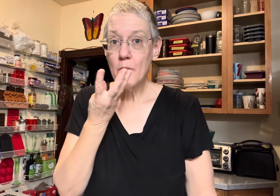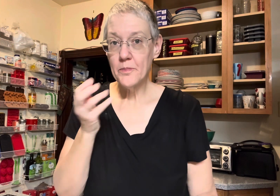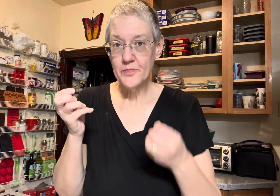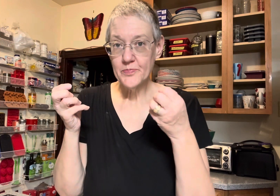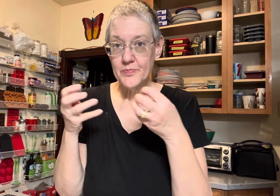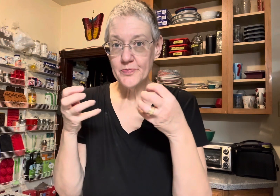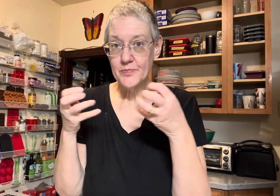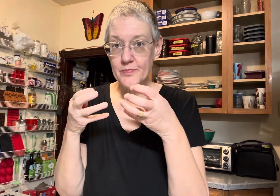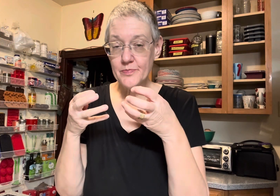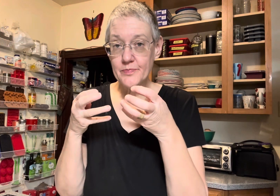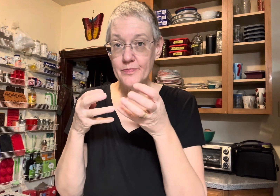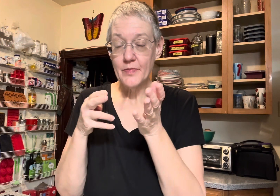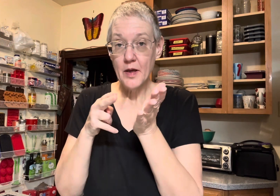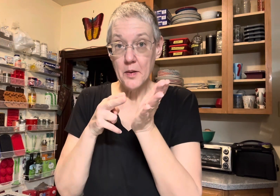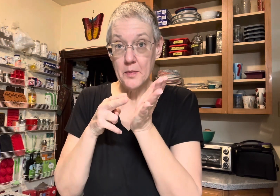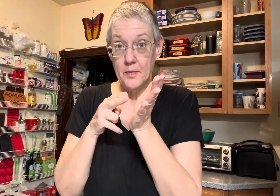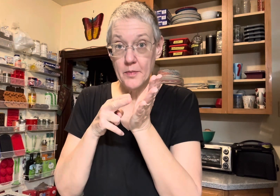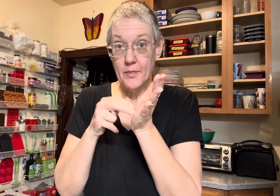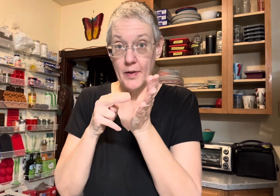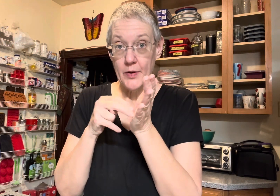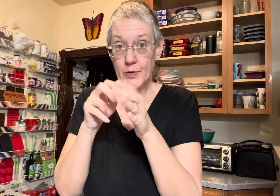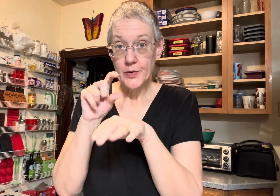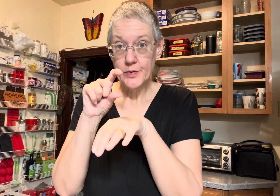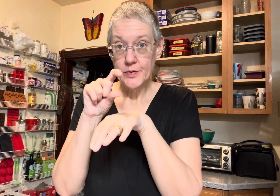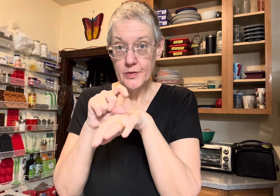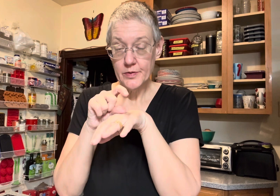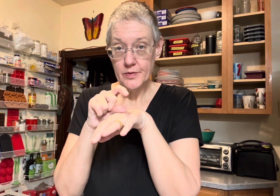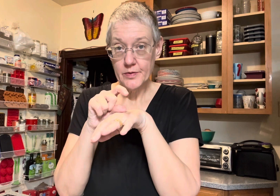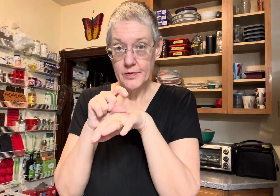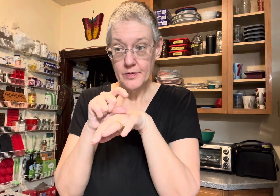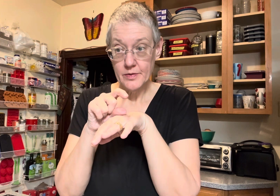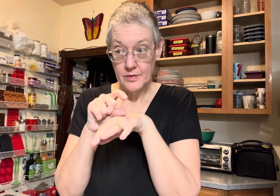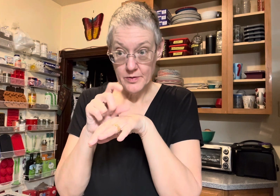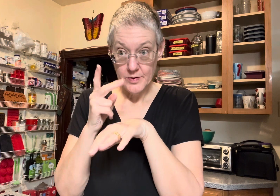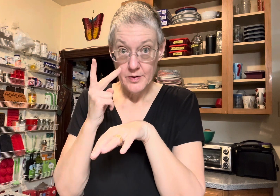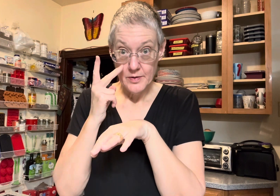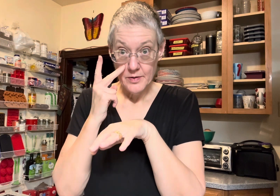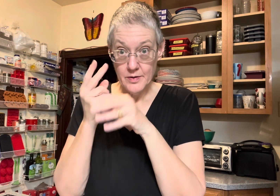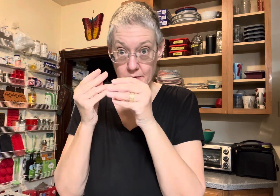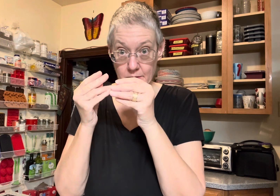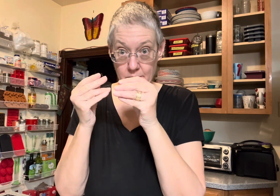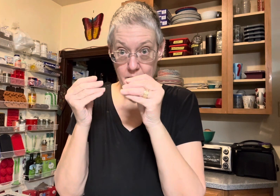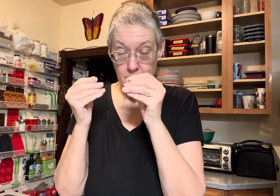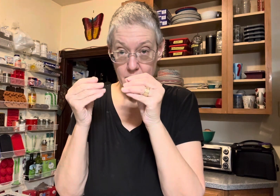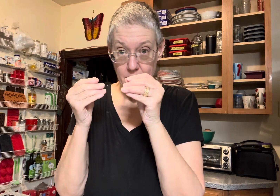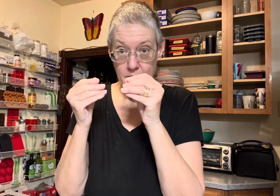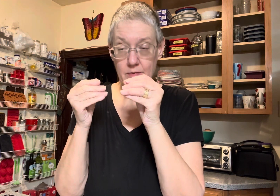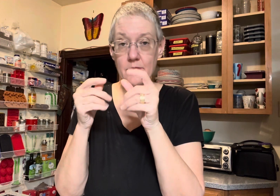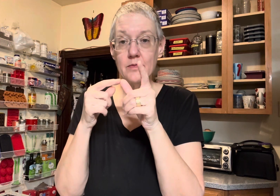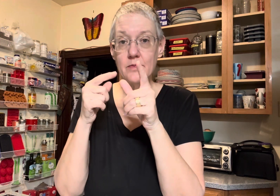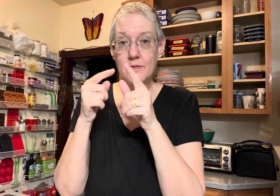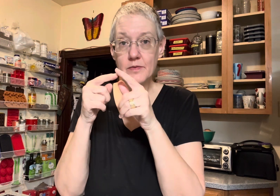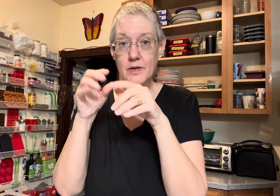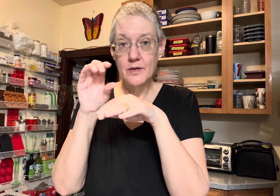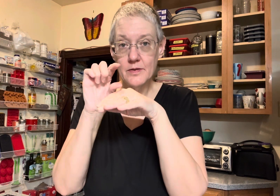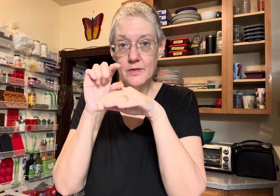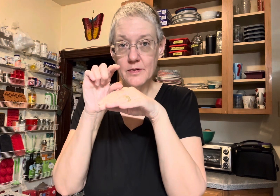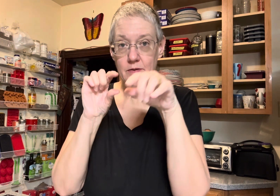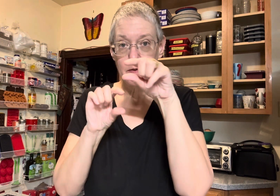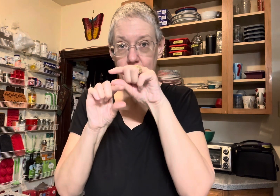I tend to warm these up in the microwave. I'll put a little pat of butter on the top, and when that melts, I'll split